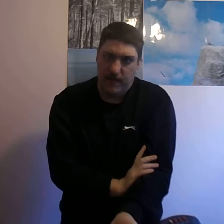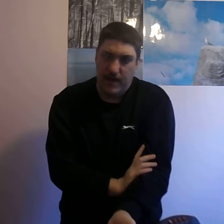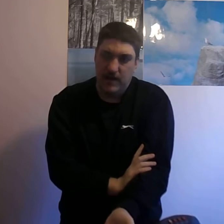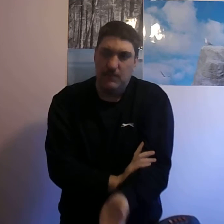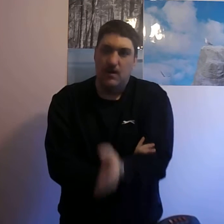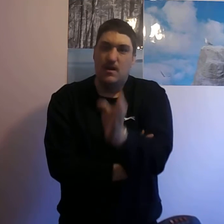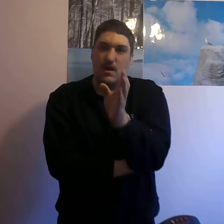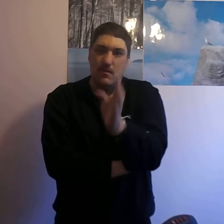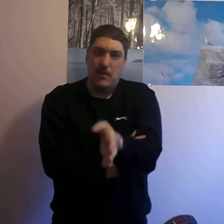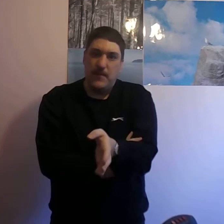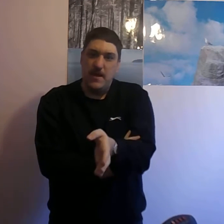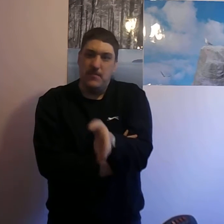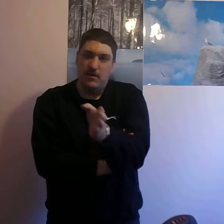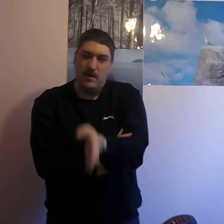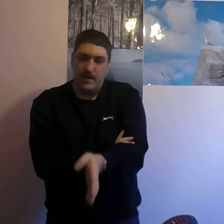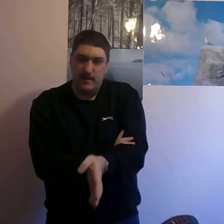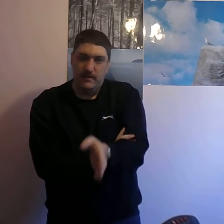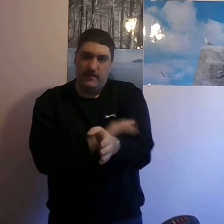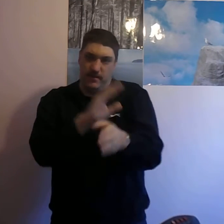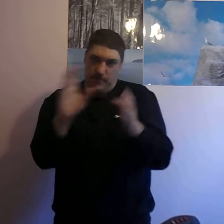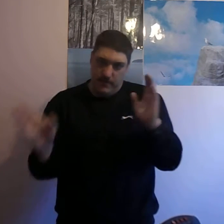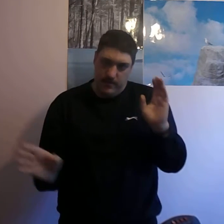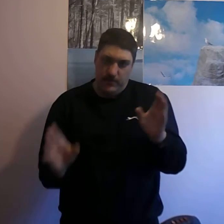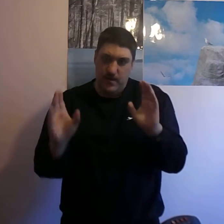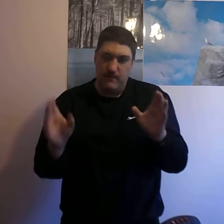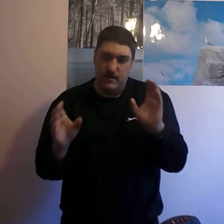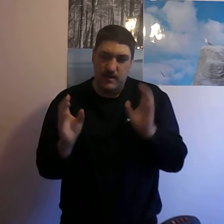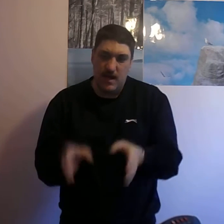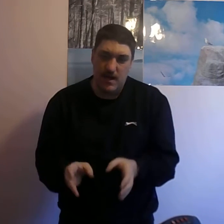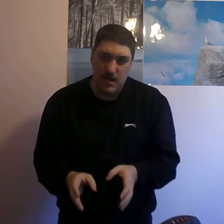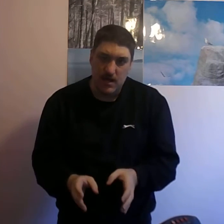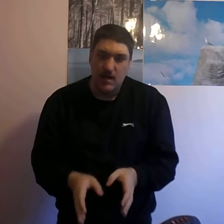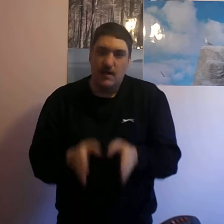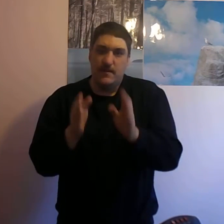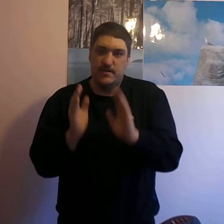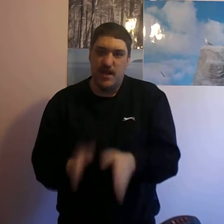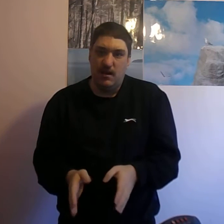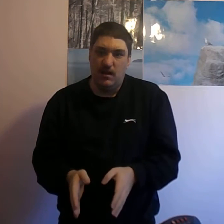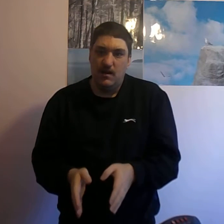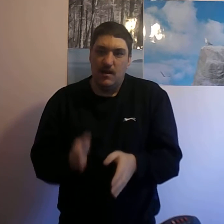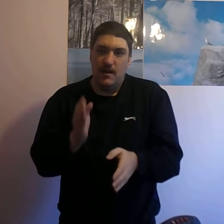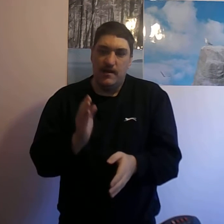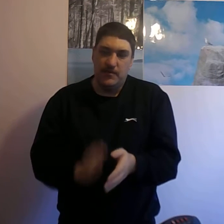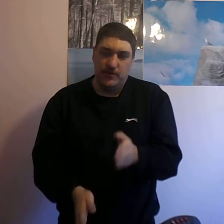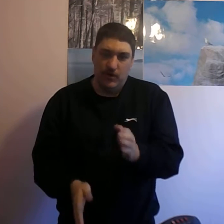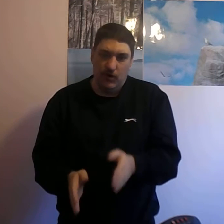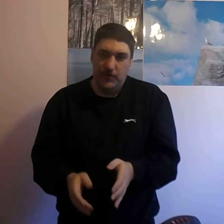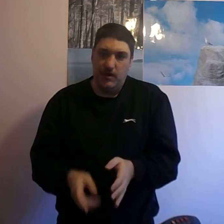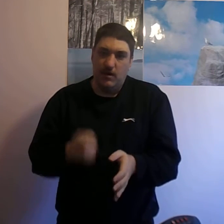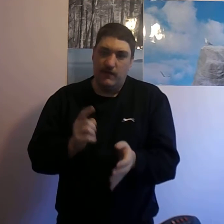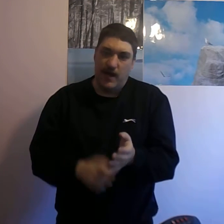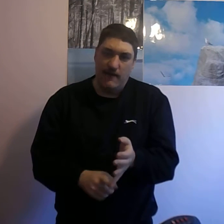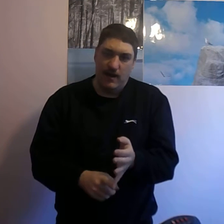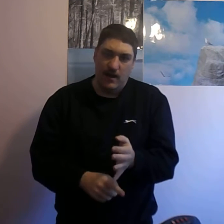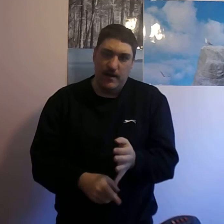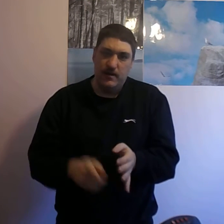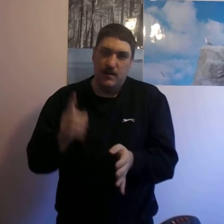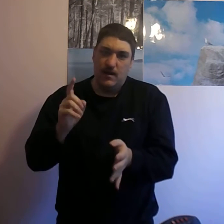game, but people in the conspiracy theories say that Chell is the daughter of Caroline